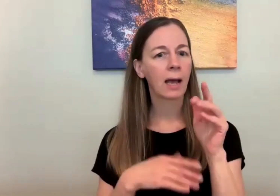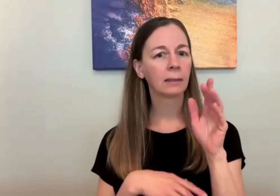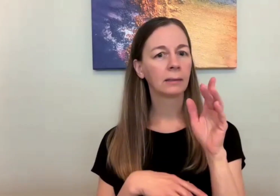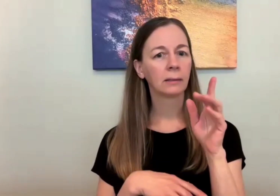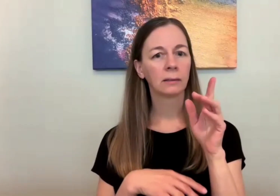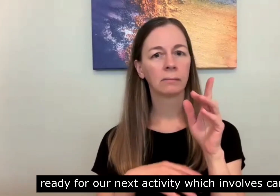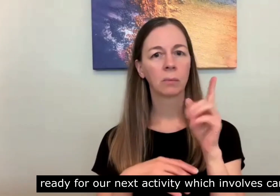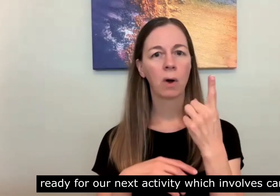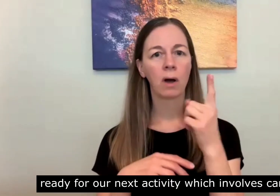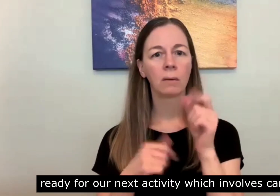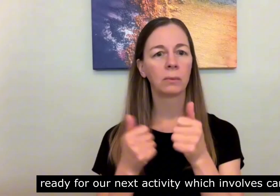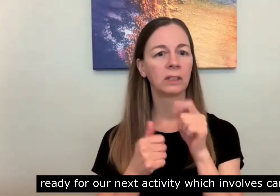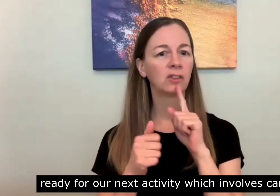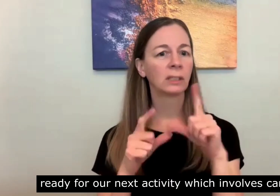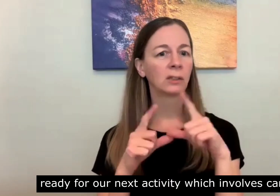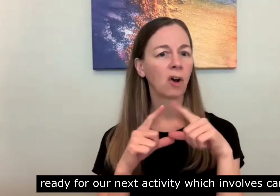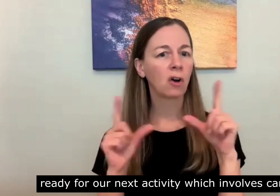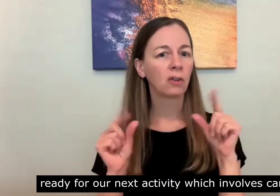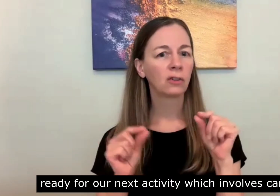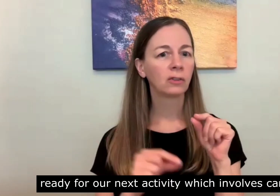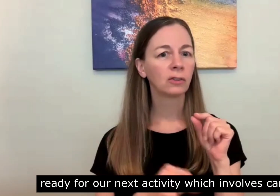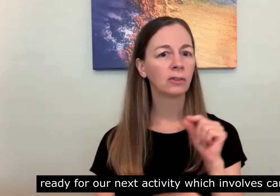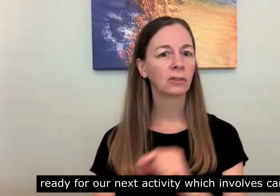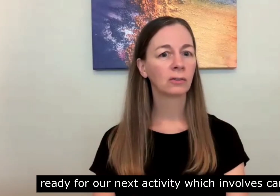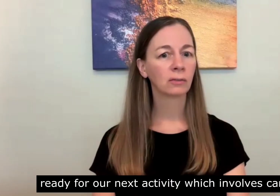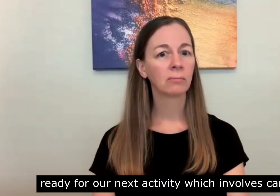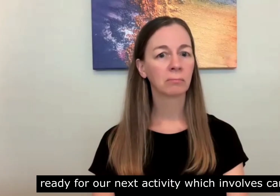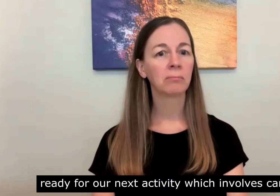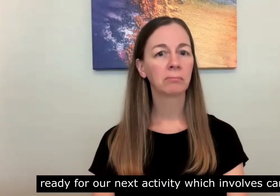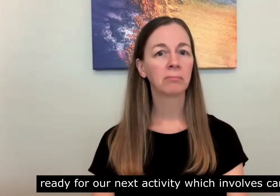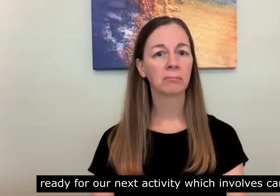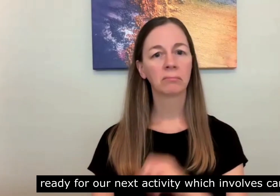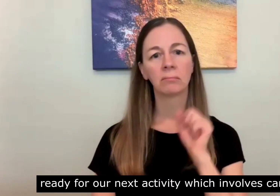Are we ready for our next activity, which involves cards?